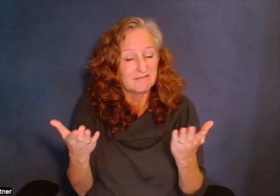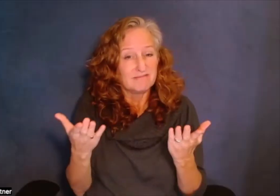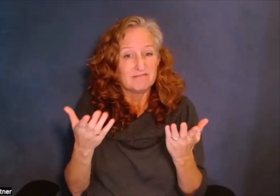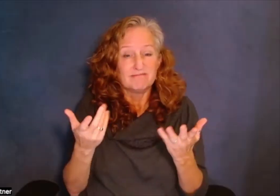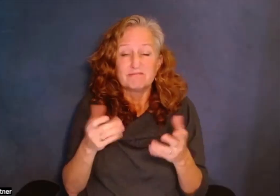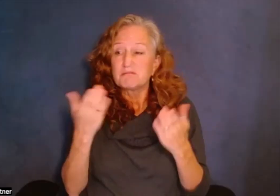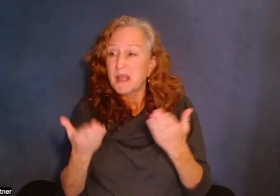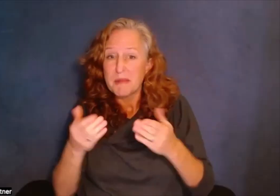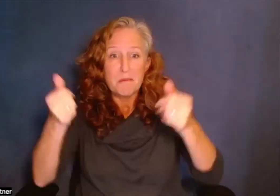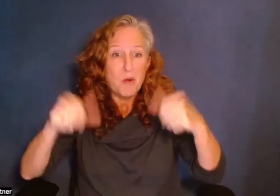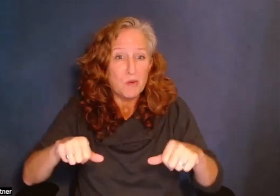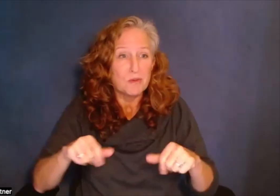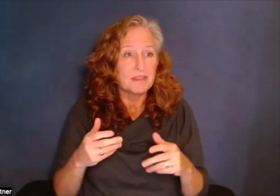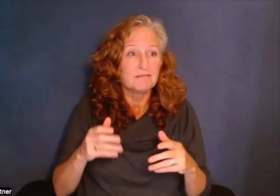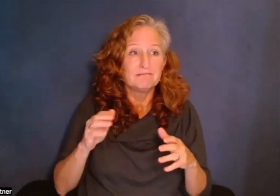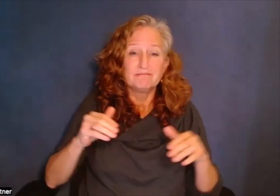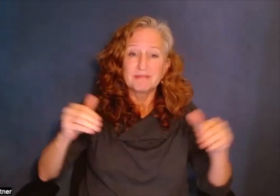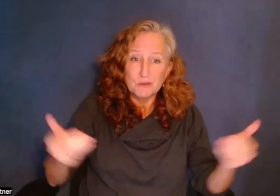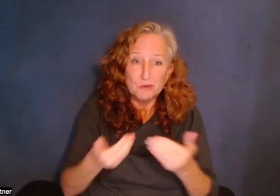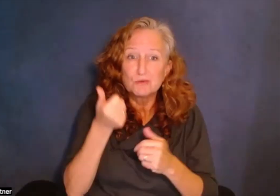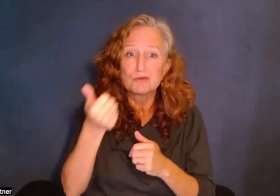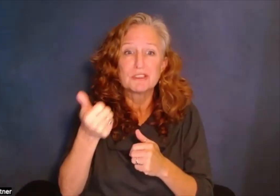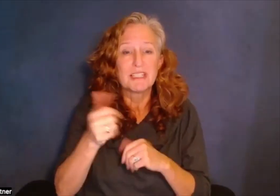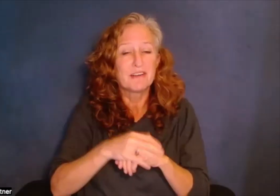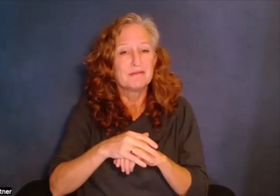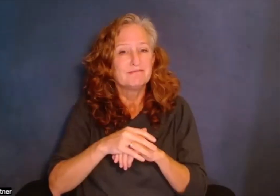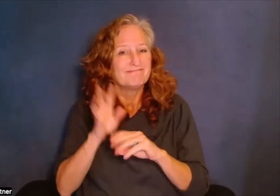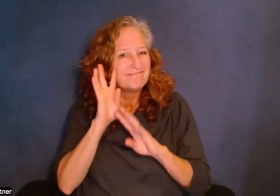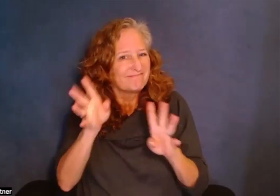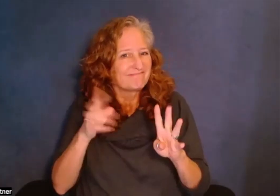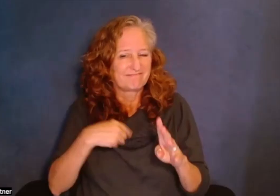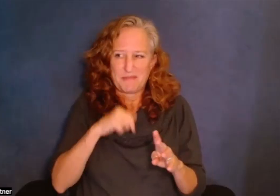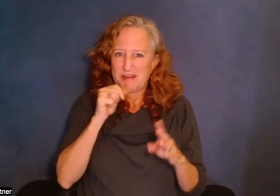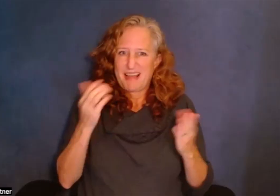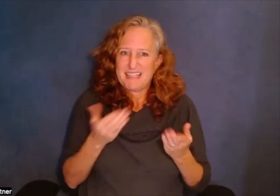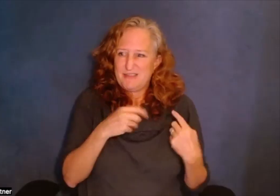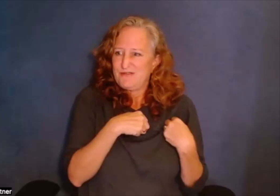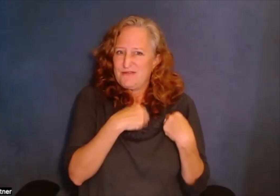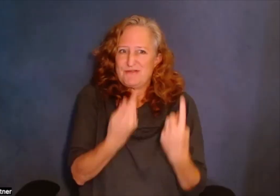overnight. They happen one authentic, consistent post at a time.